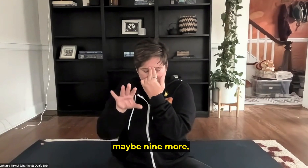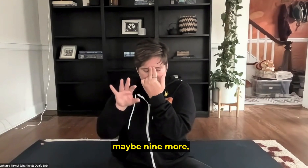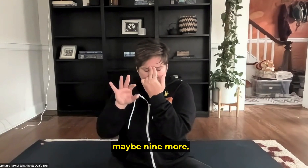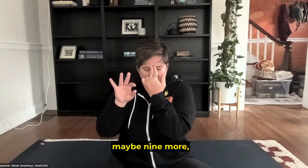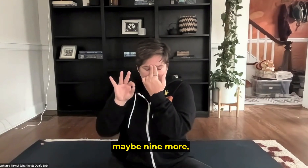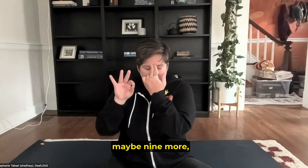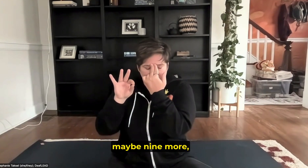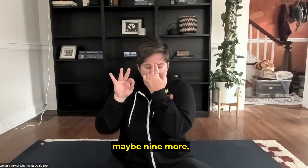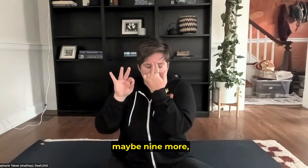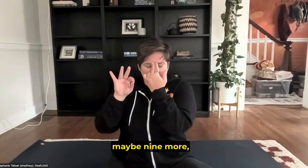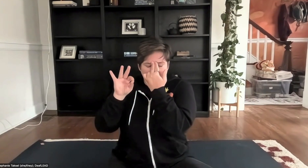maybe 9 more.